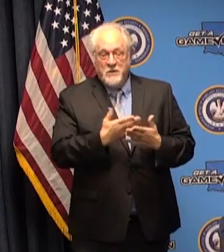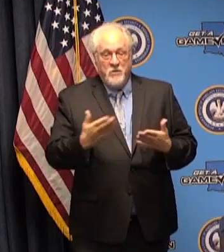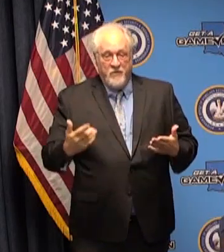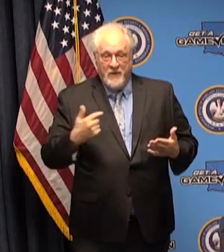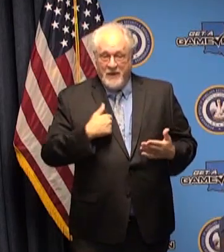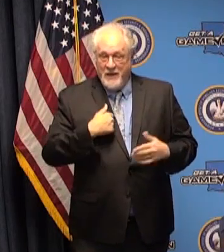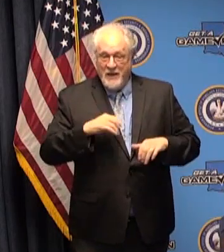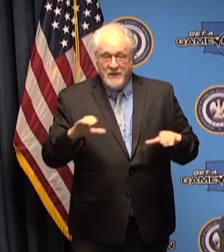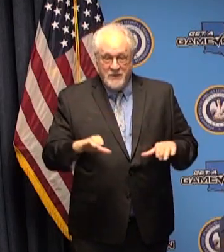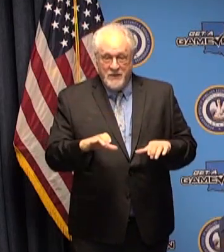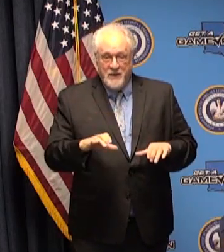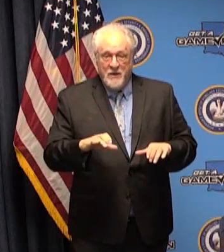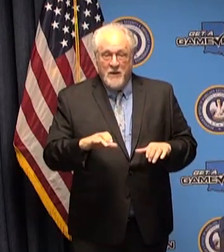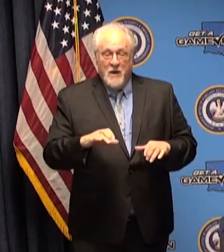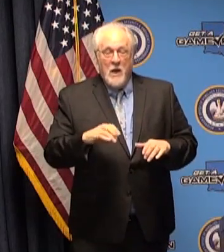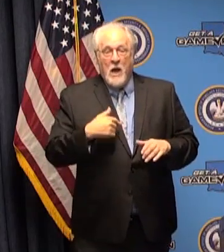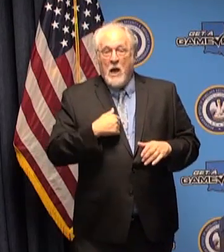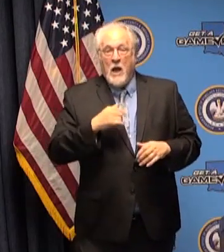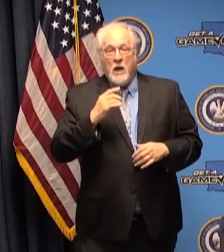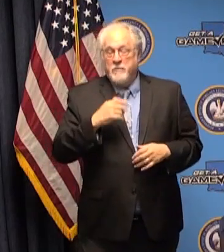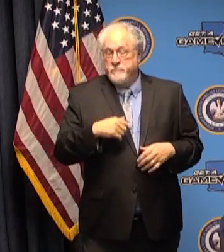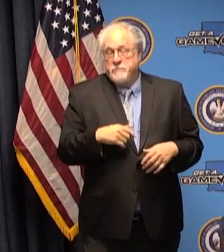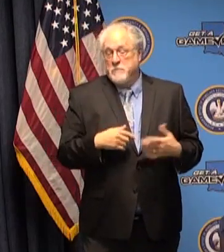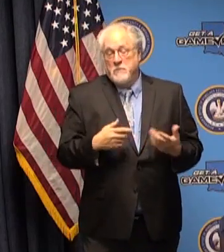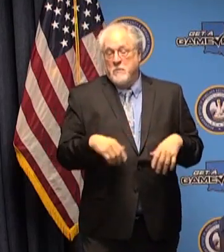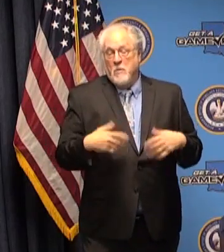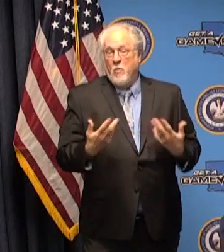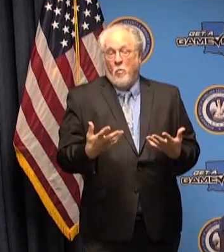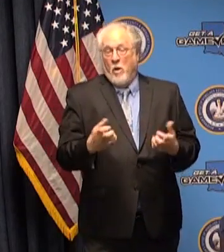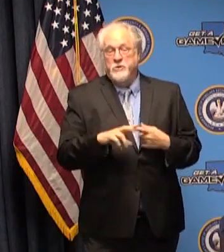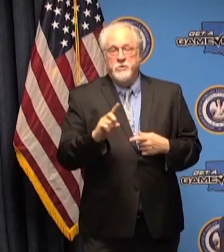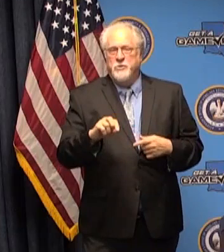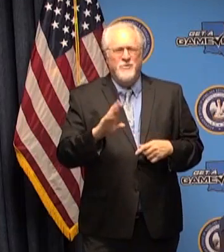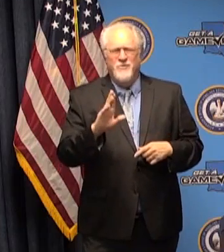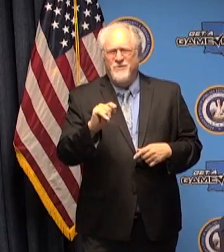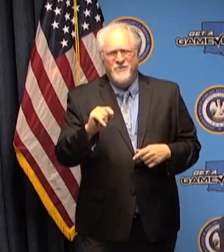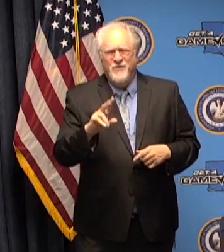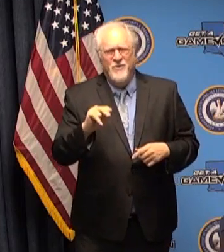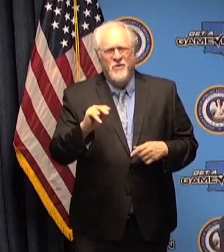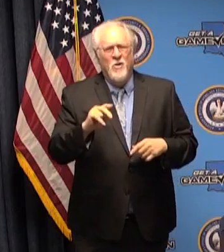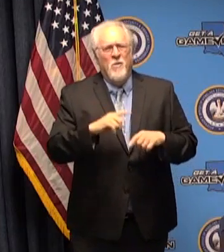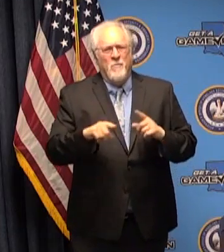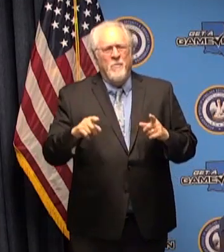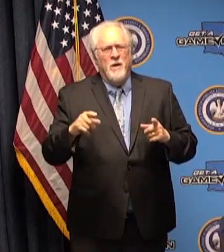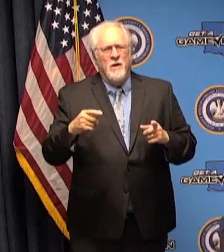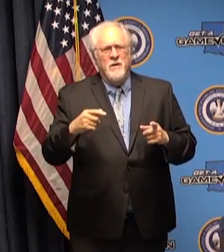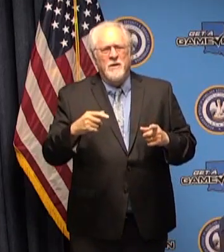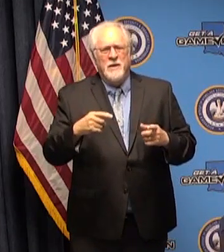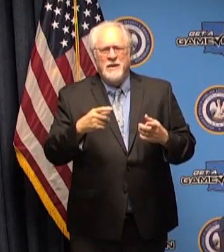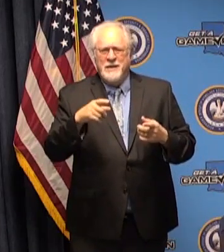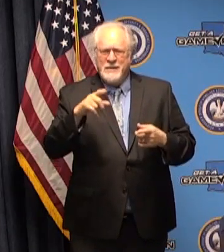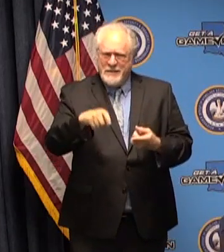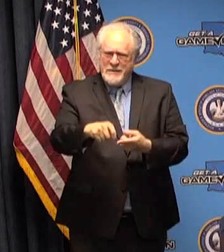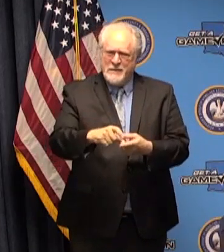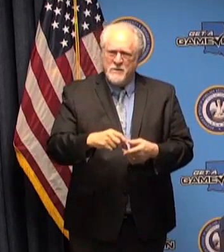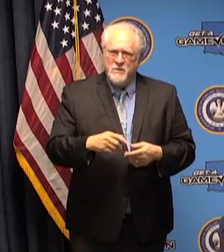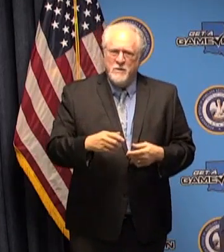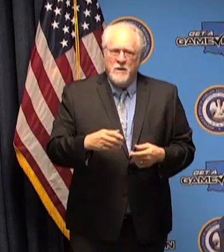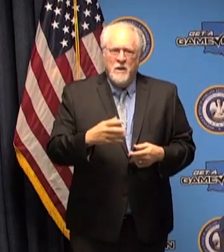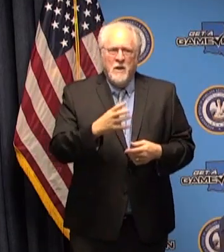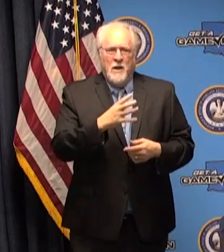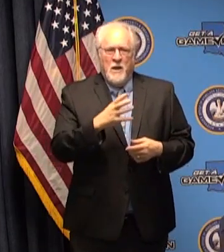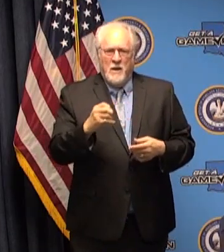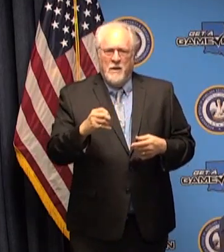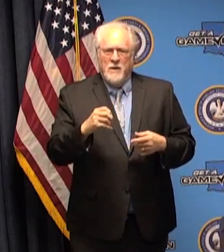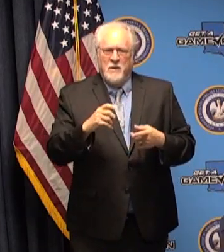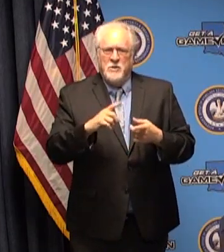thing that I have done were things that I would just want to do. But these things we believe are necessary